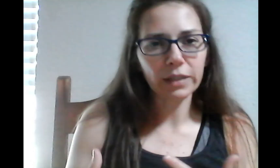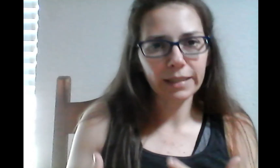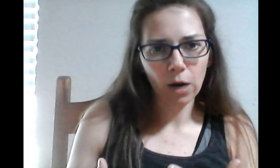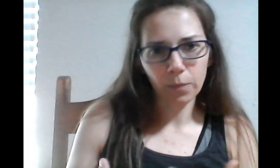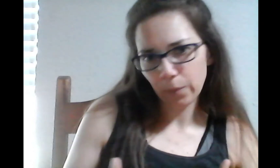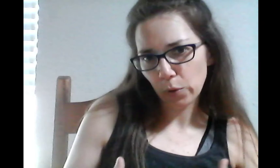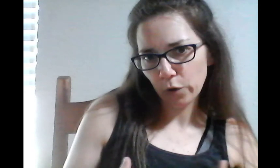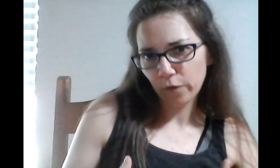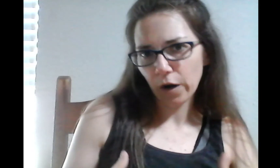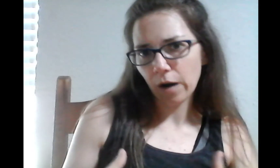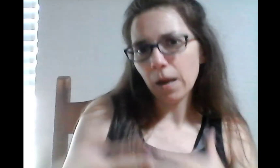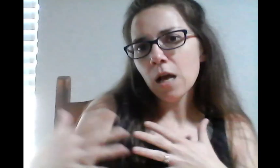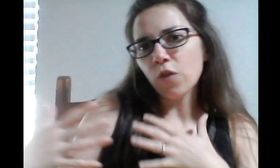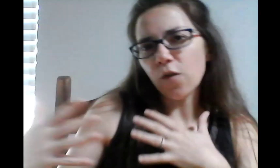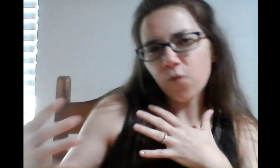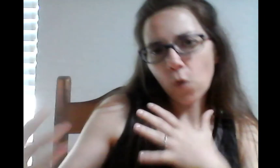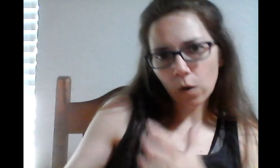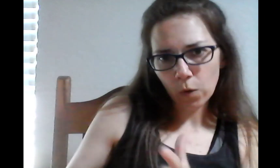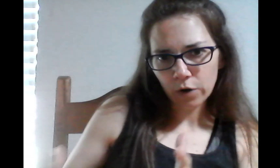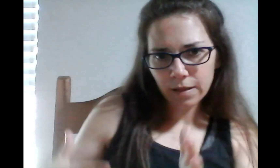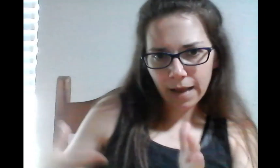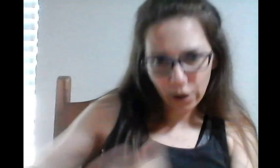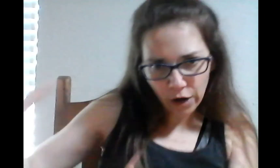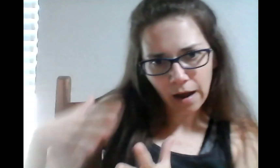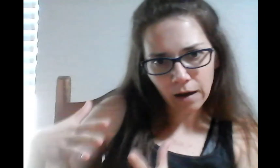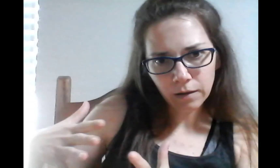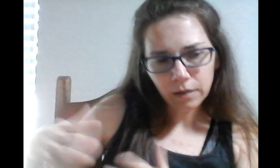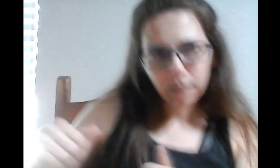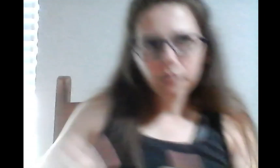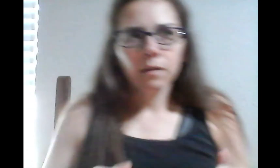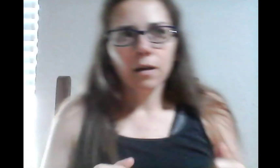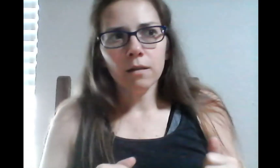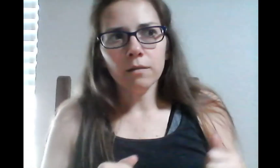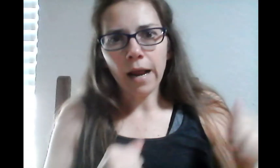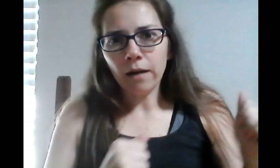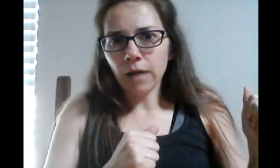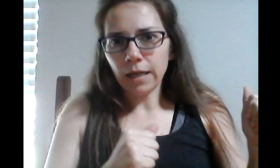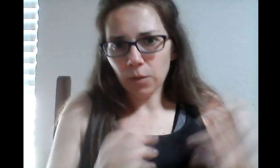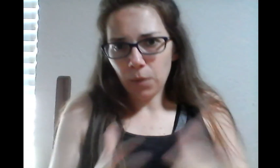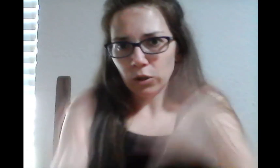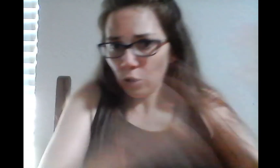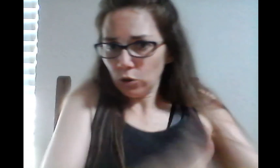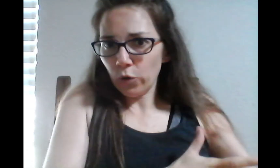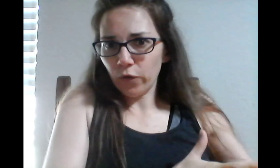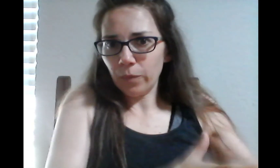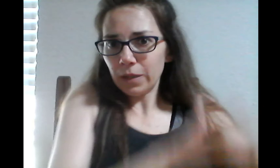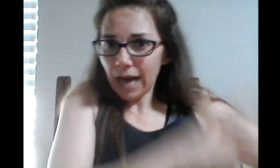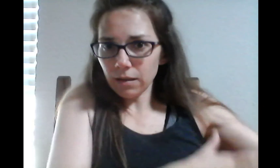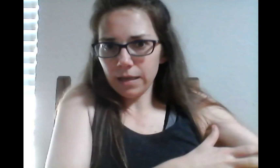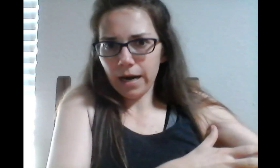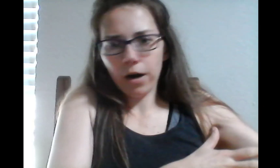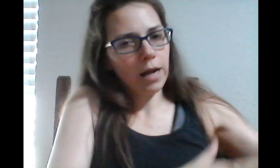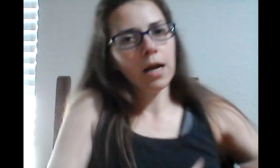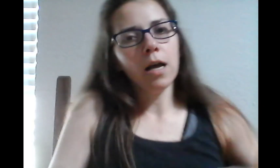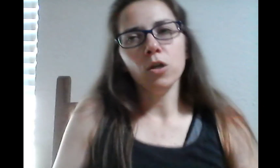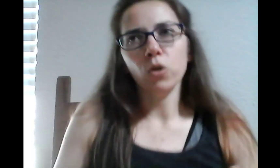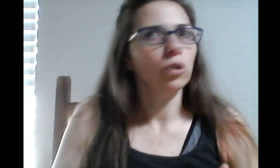tell people who are from the Fort Worth area as opposed to those who are from the Dallas area. You can